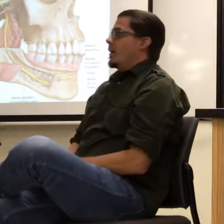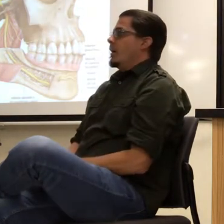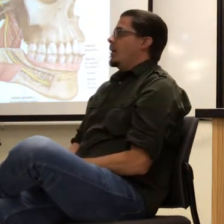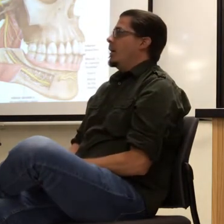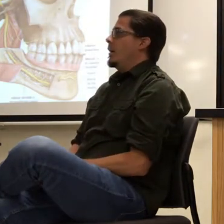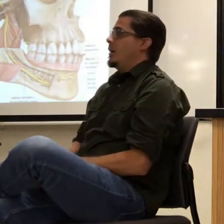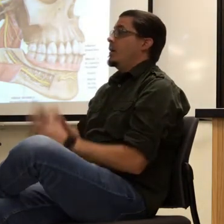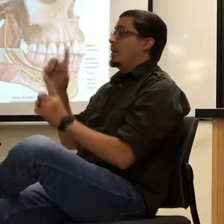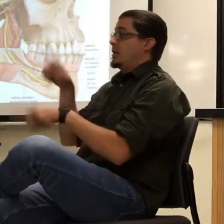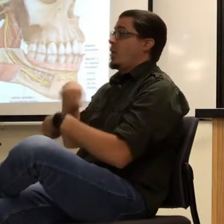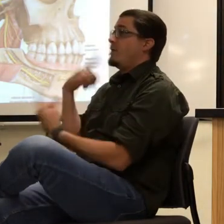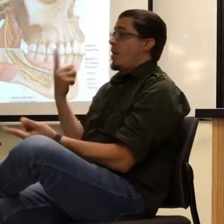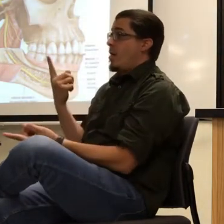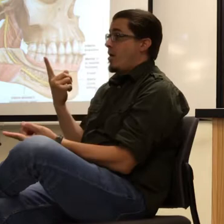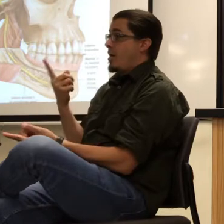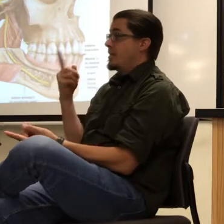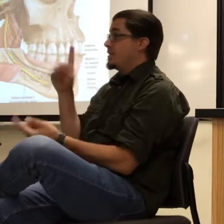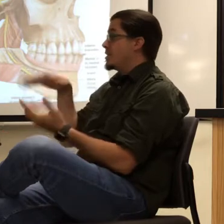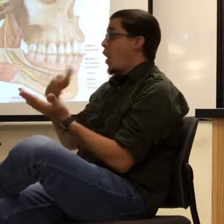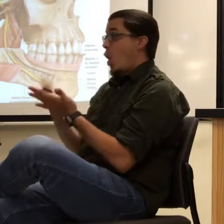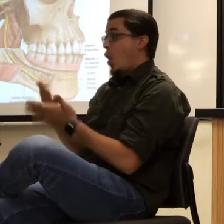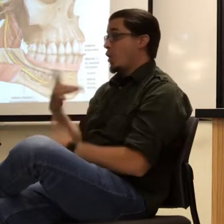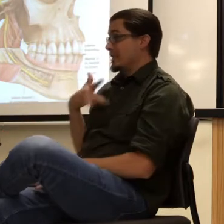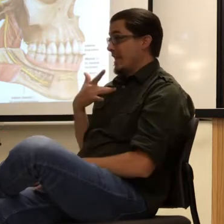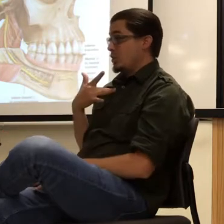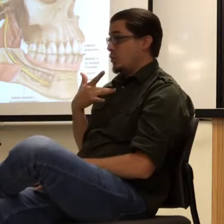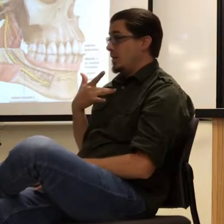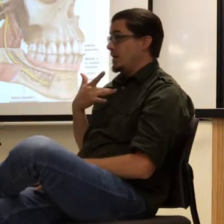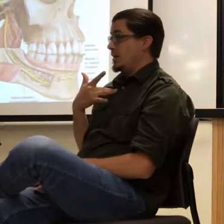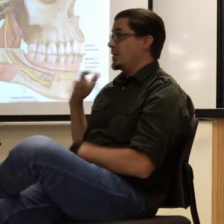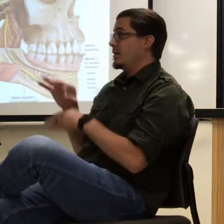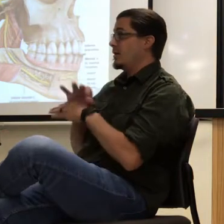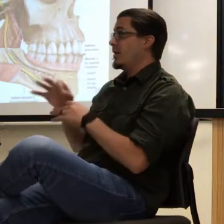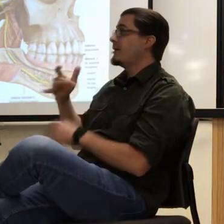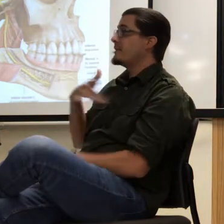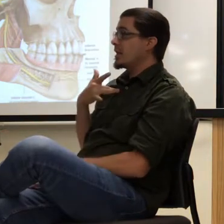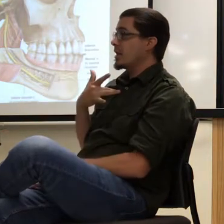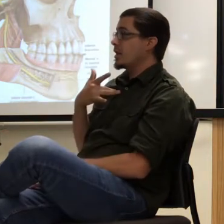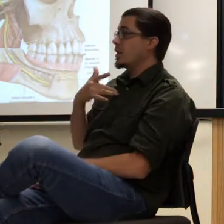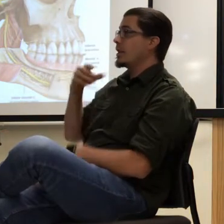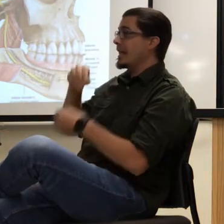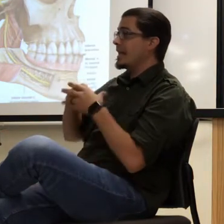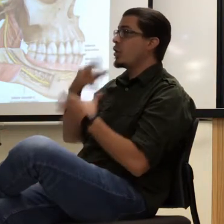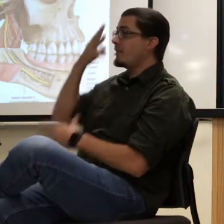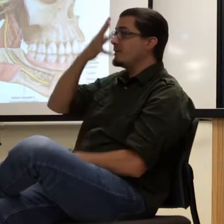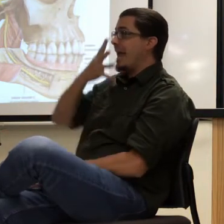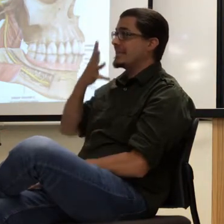So far, this is all sensory function. Feel your face.